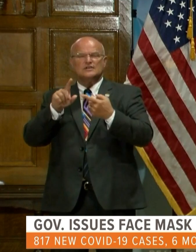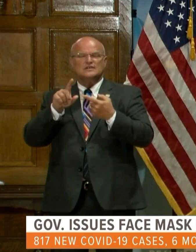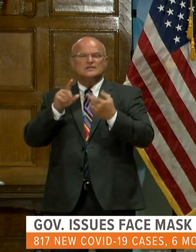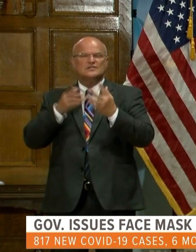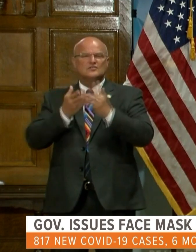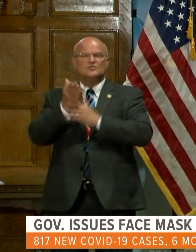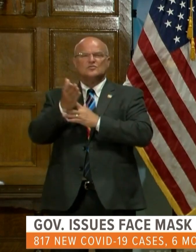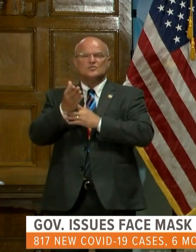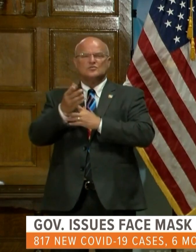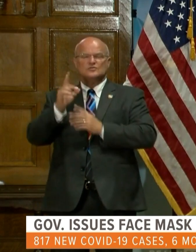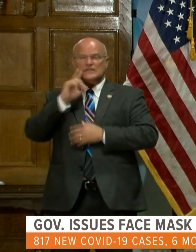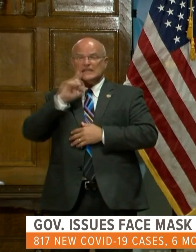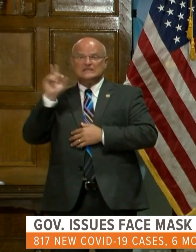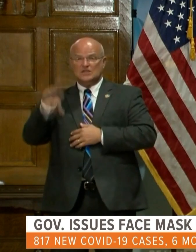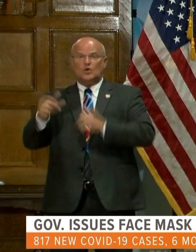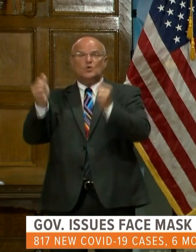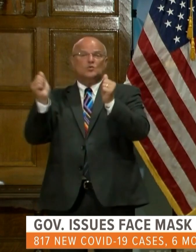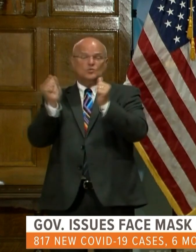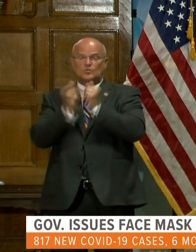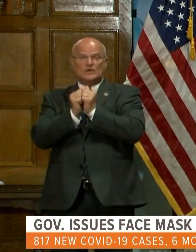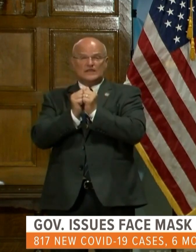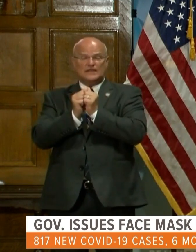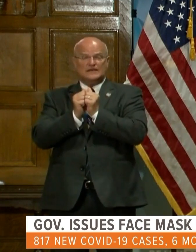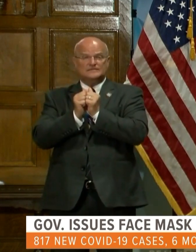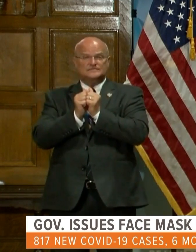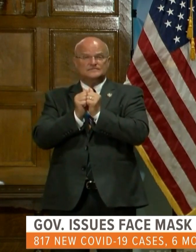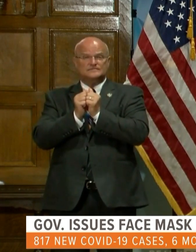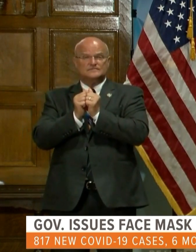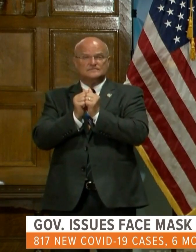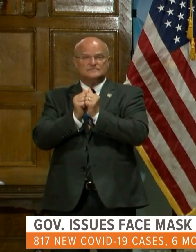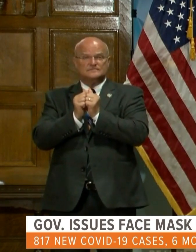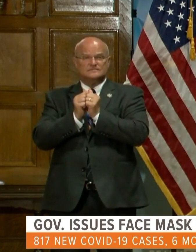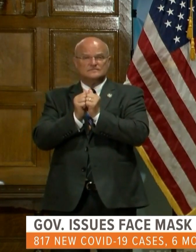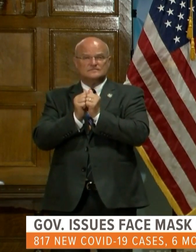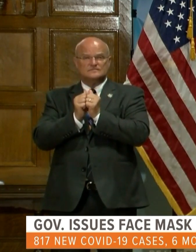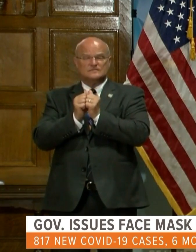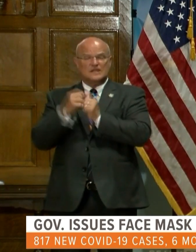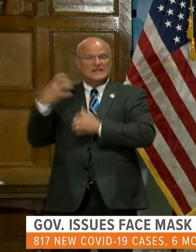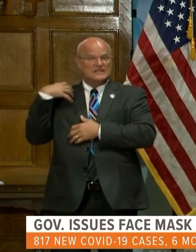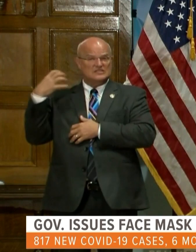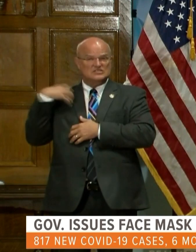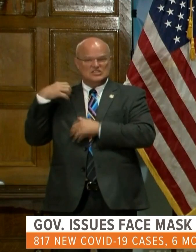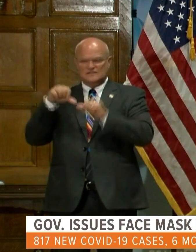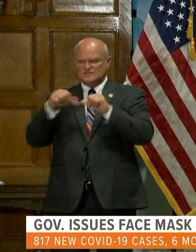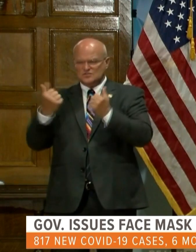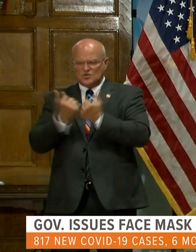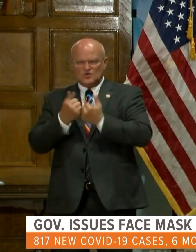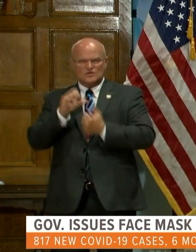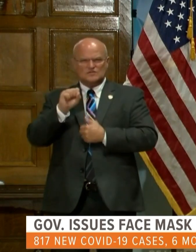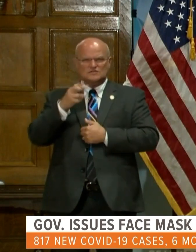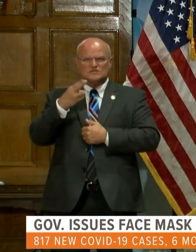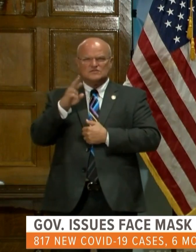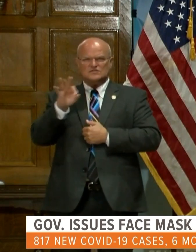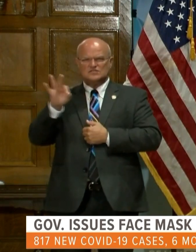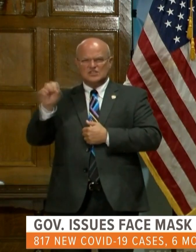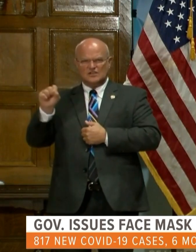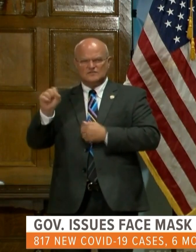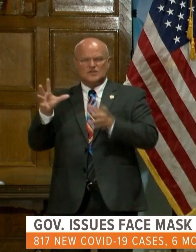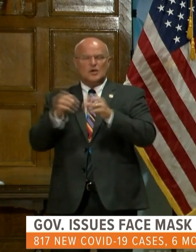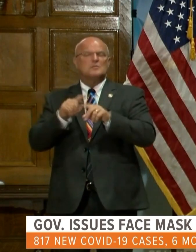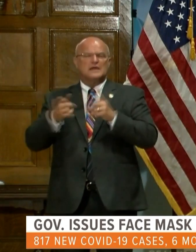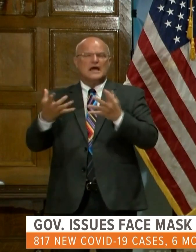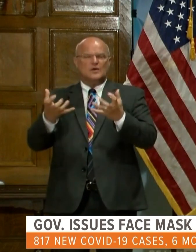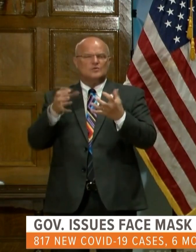the executive order with the Chiefs Association or the Sheriff's Association, but I look forward